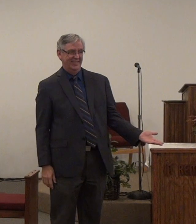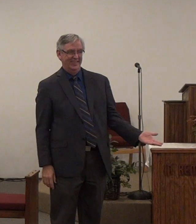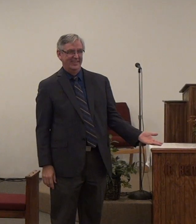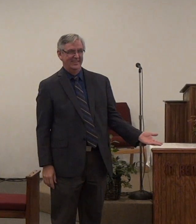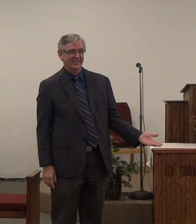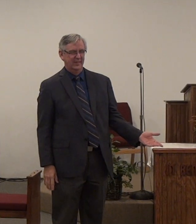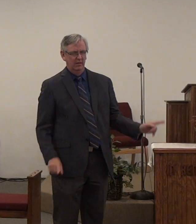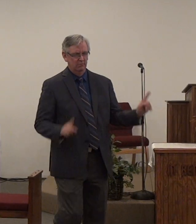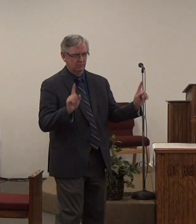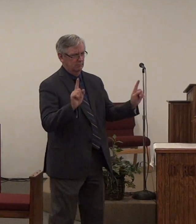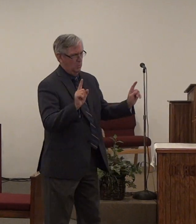this woman.